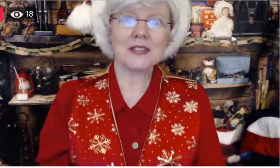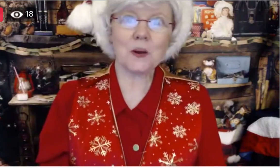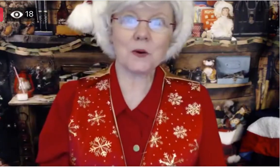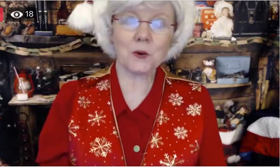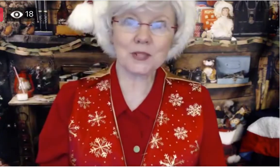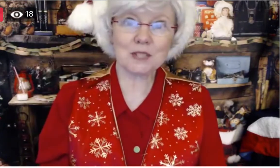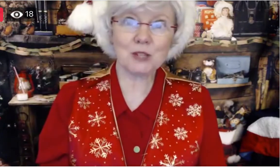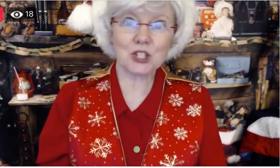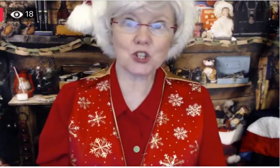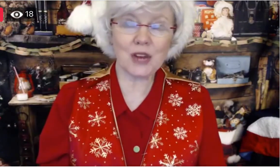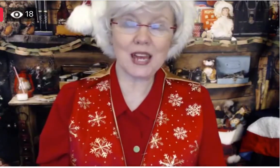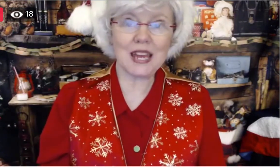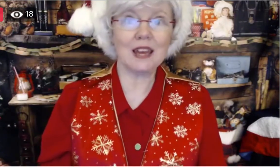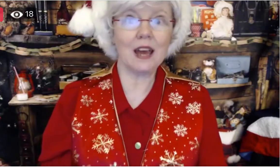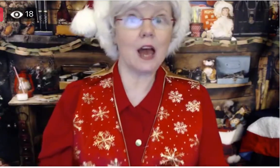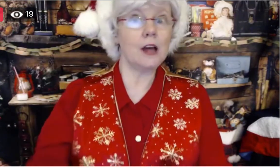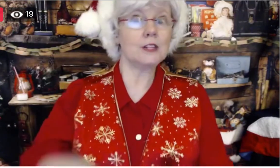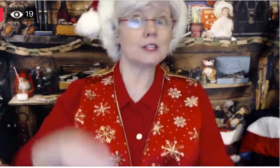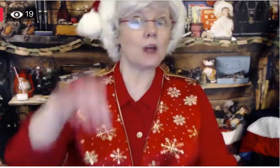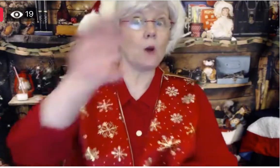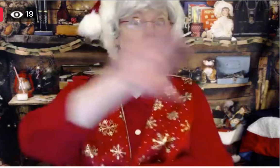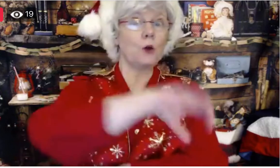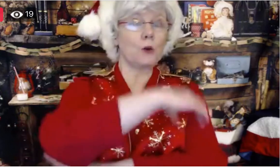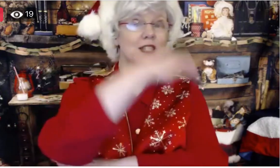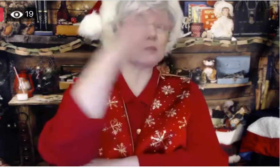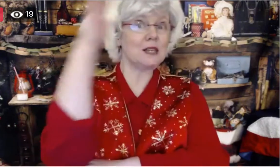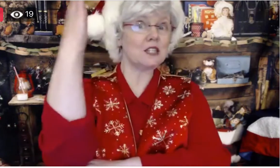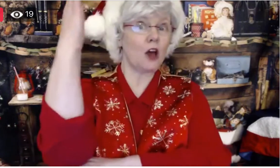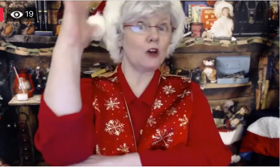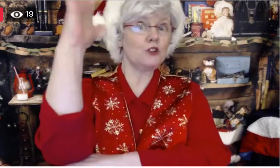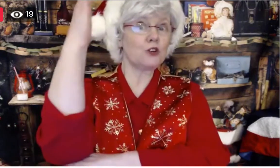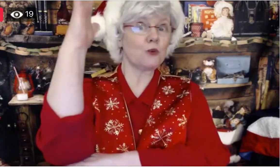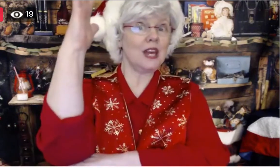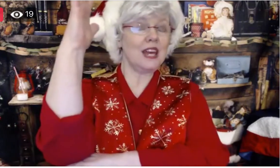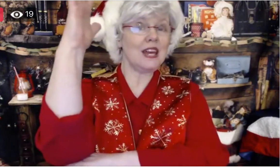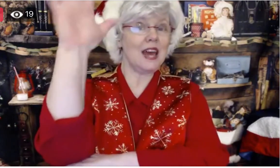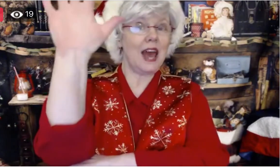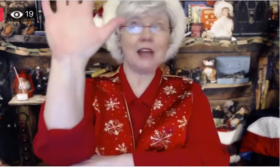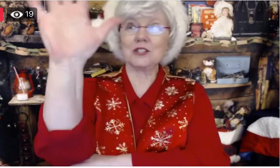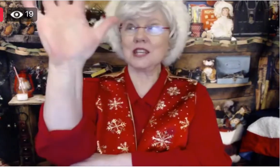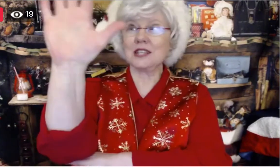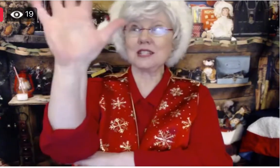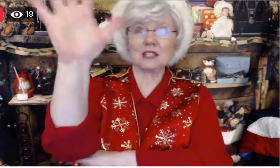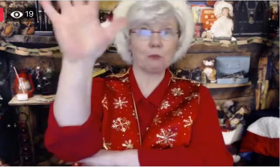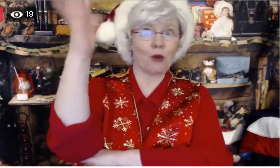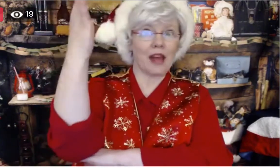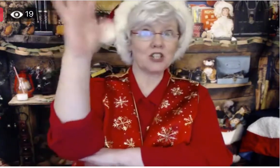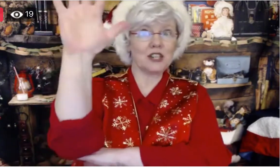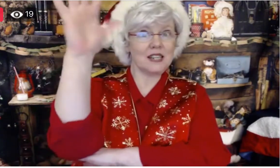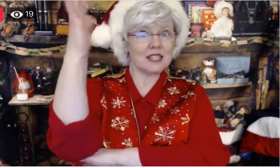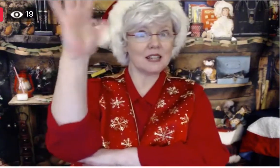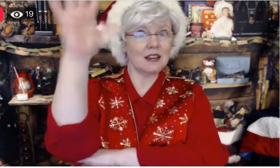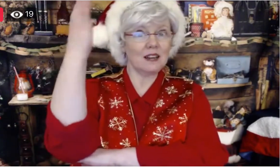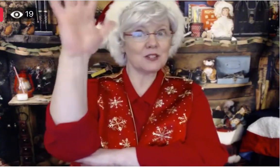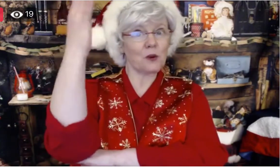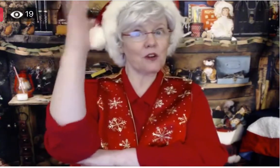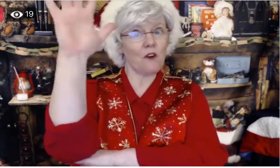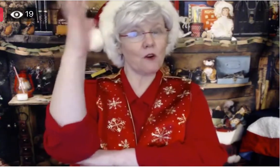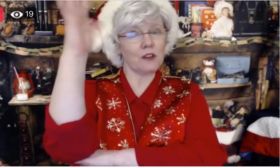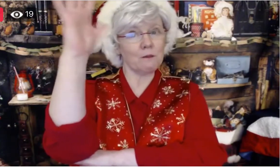Also, Christmas tree. So, Christmas tree. You see, this is the branches, sort of, or the